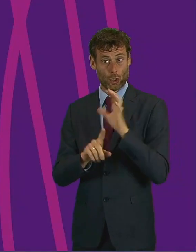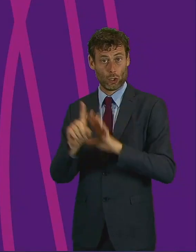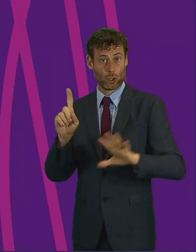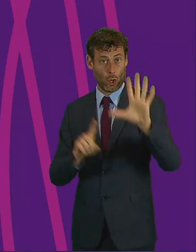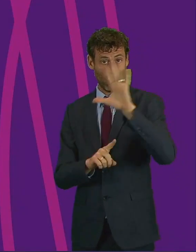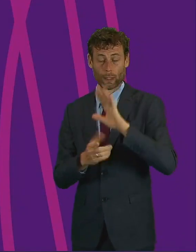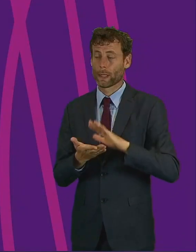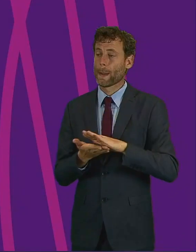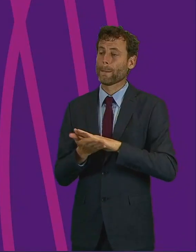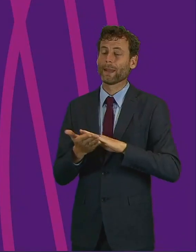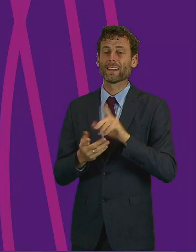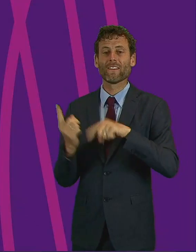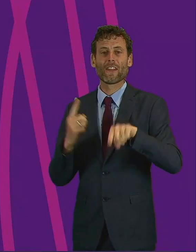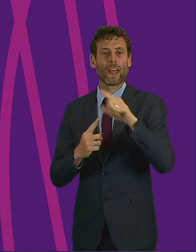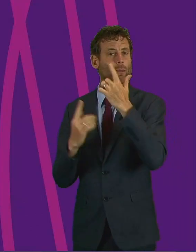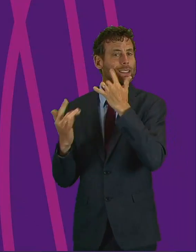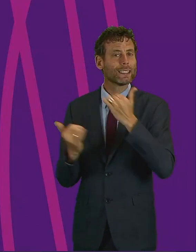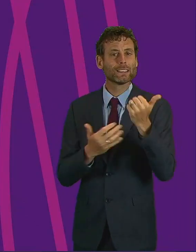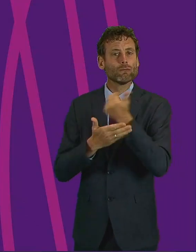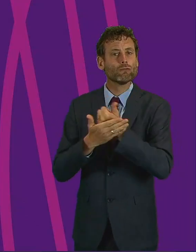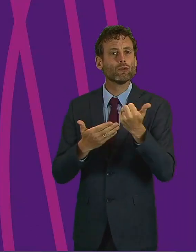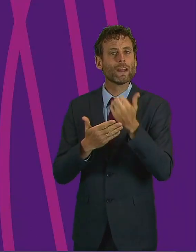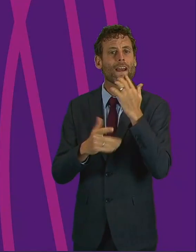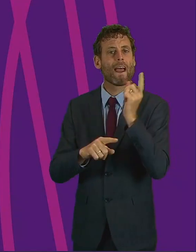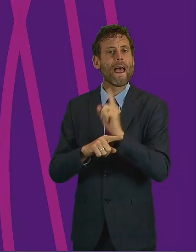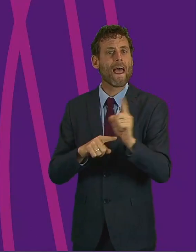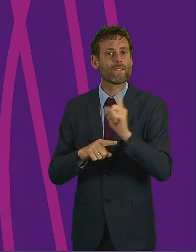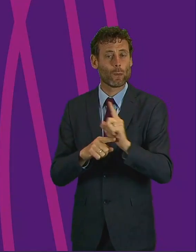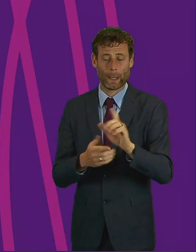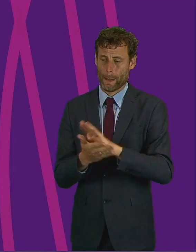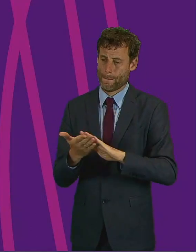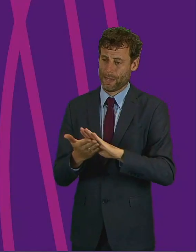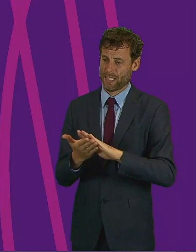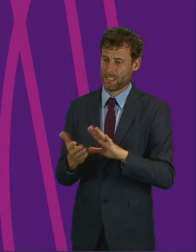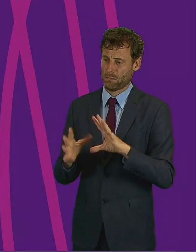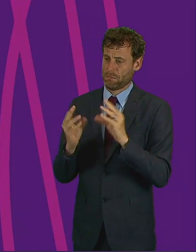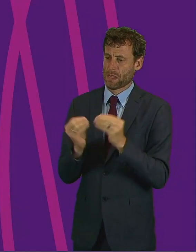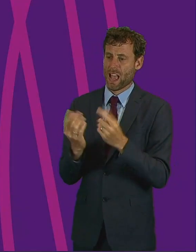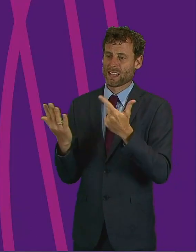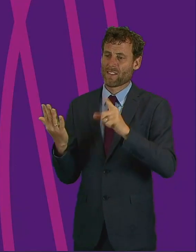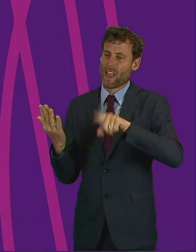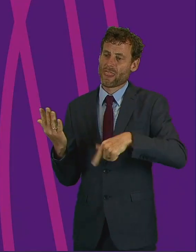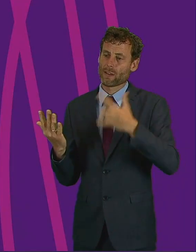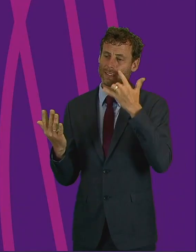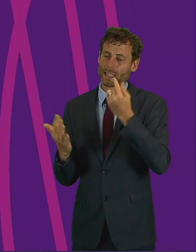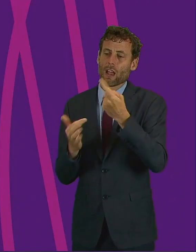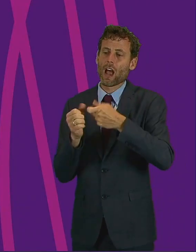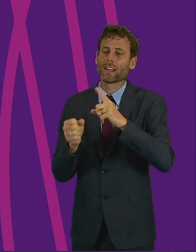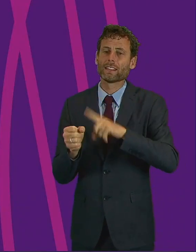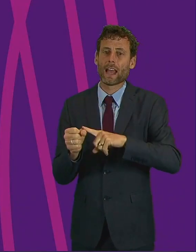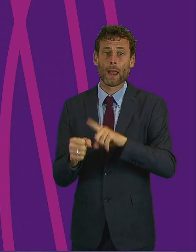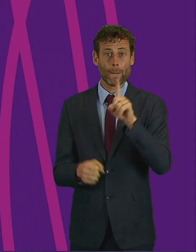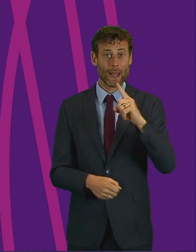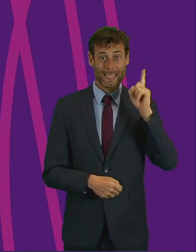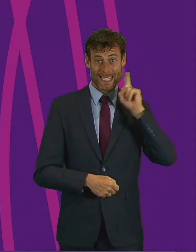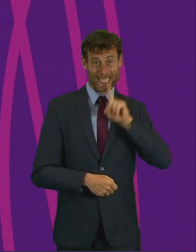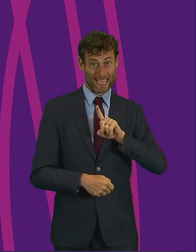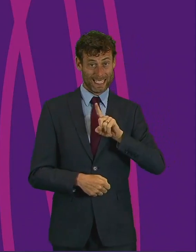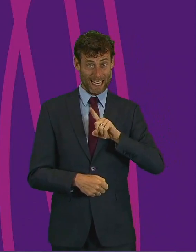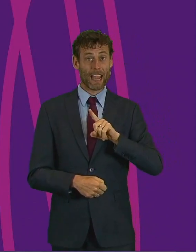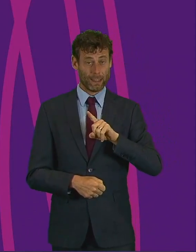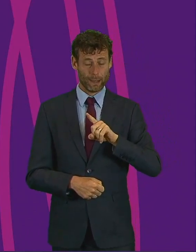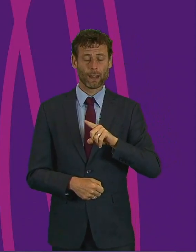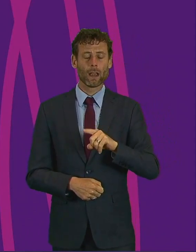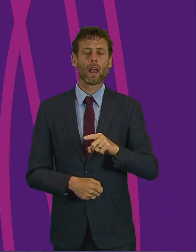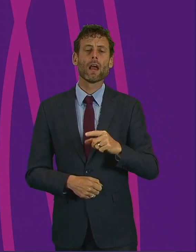of 7,000 tests a day. Yet yesterday, the total number of tests done for all of Scotland was fewer than